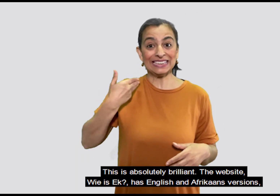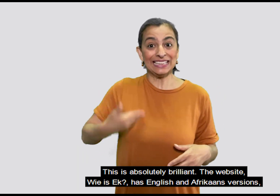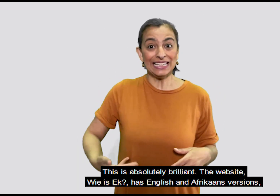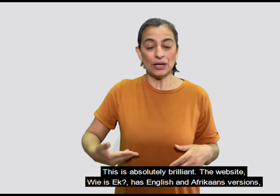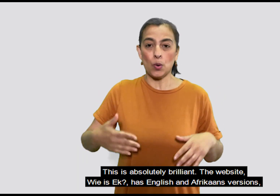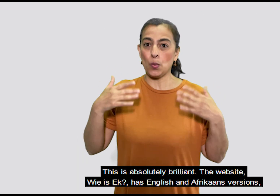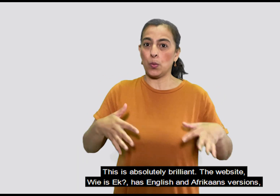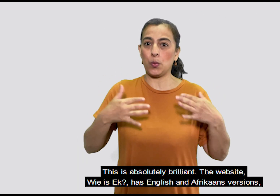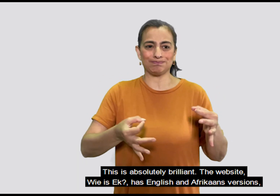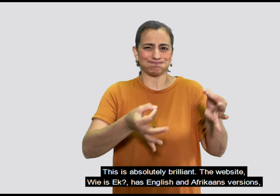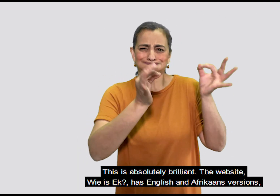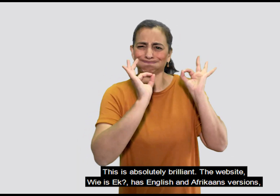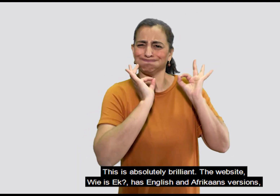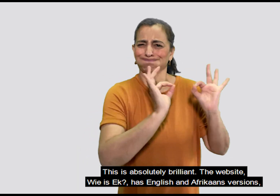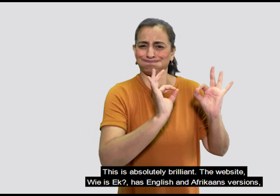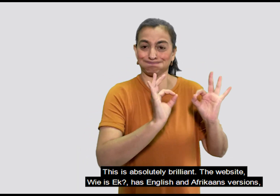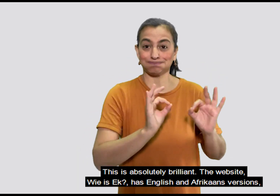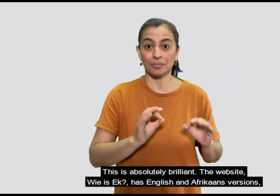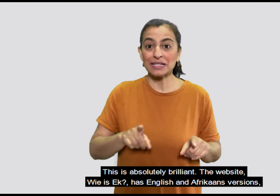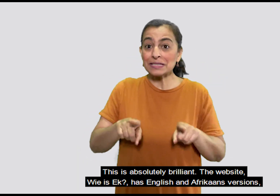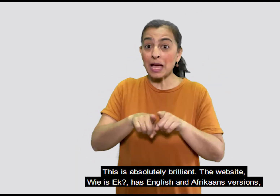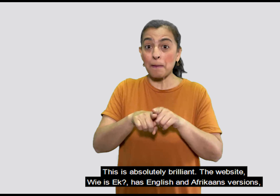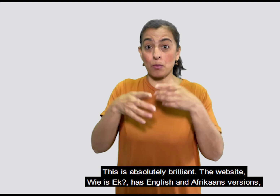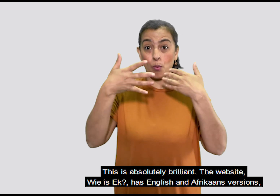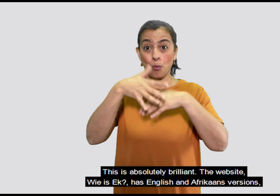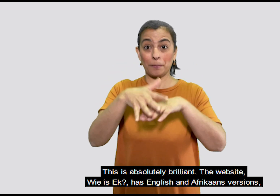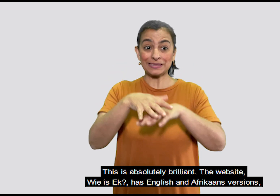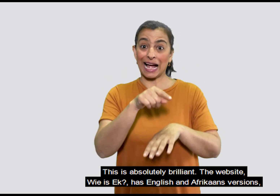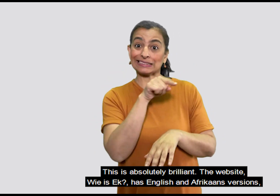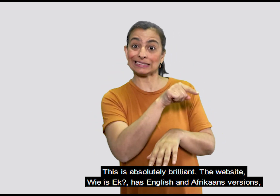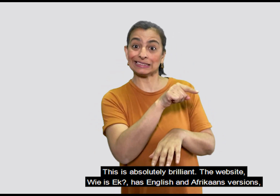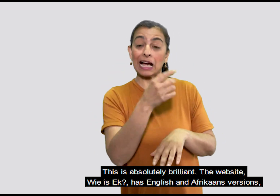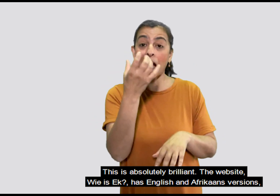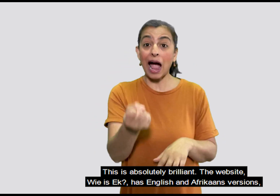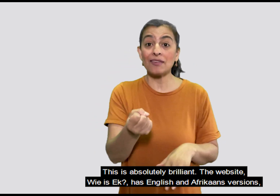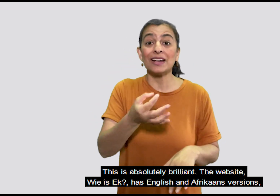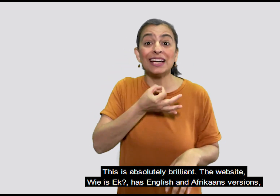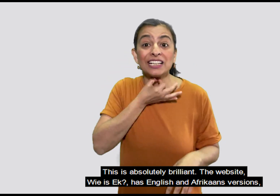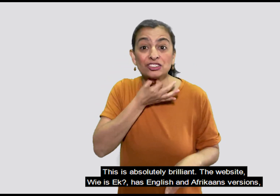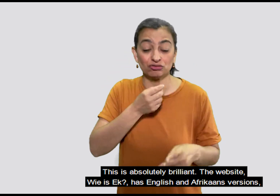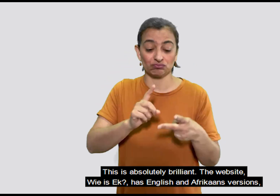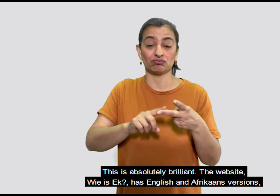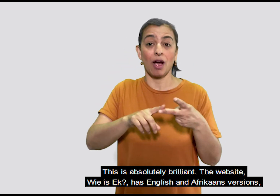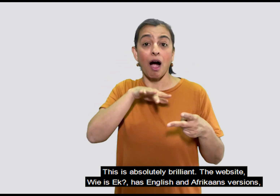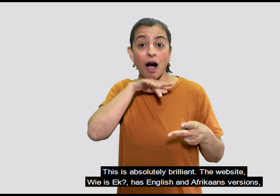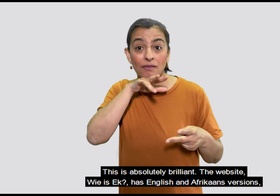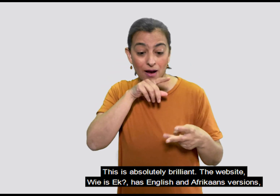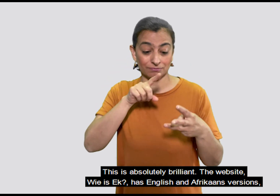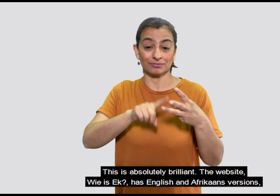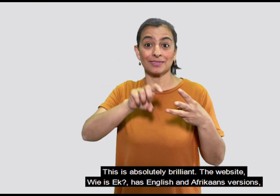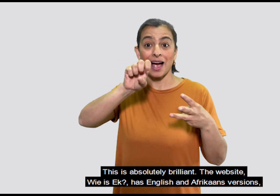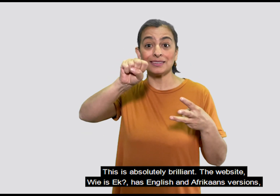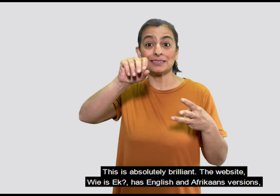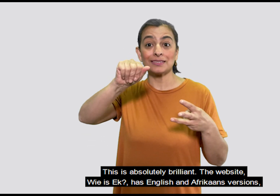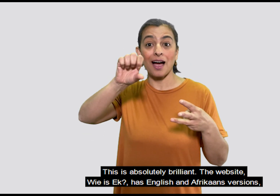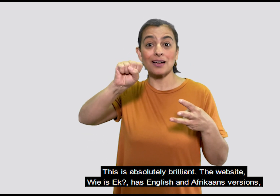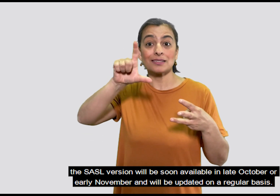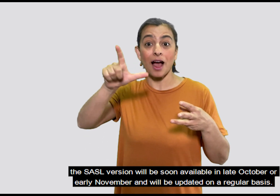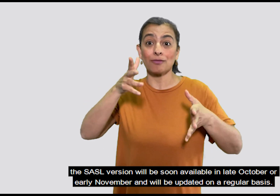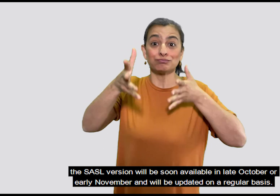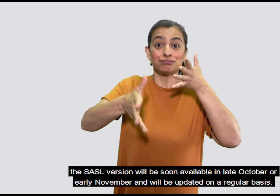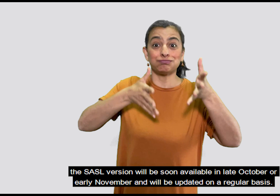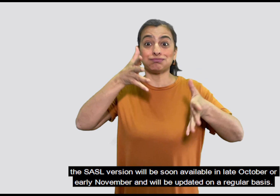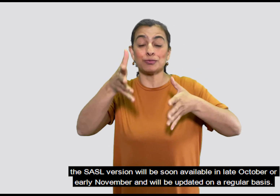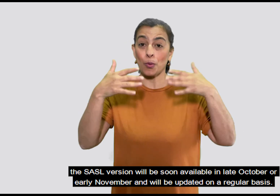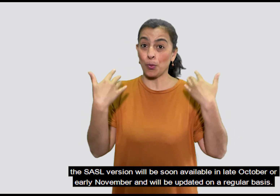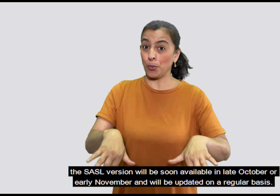This is absolutely brilliant. The website, VSEC, has English and Afrikaans versions. The South African Sign